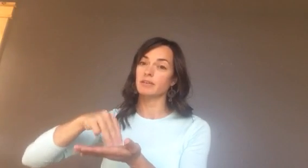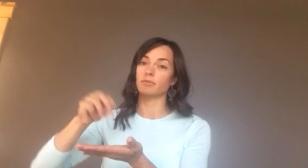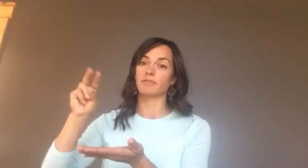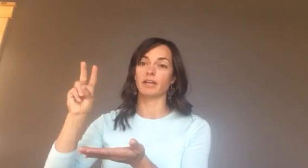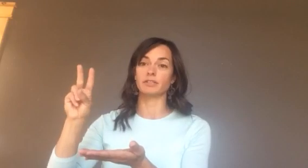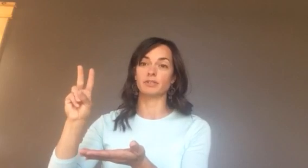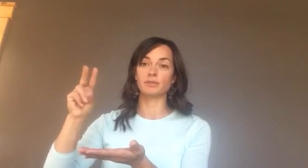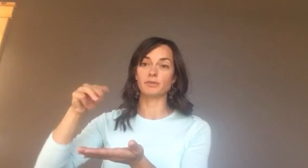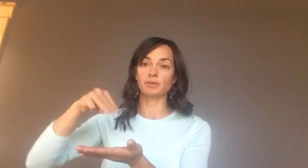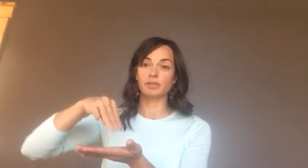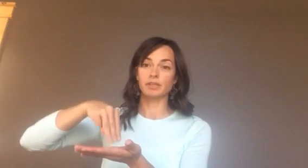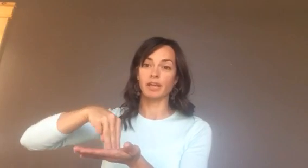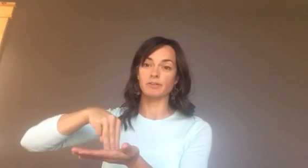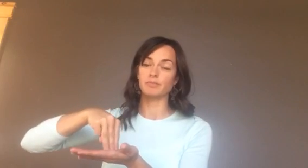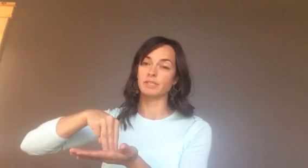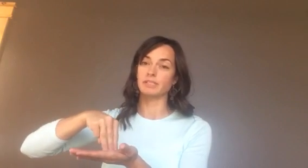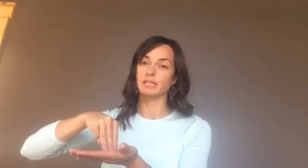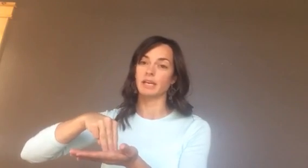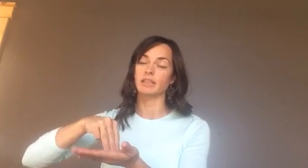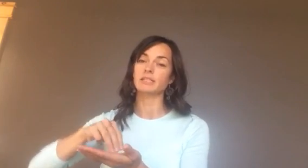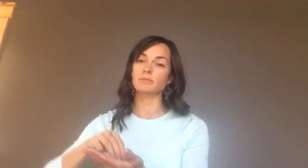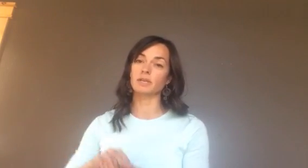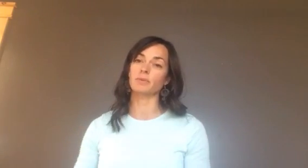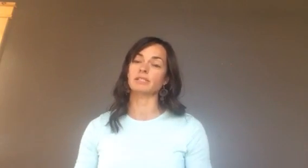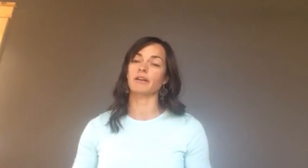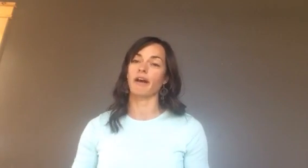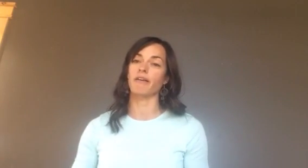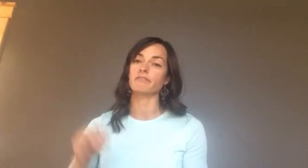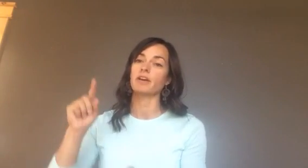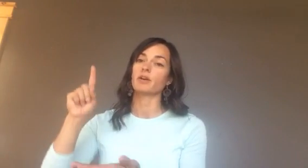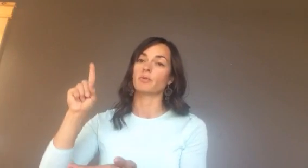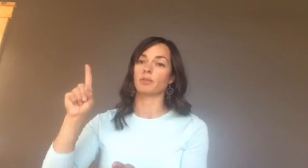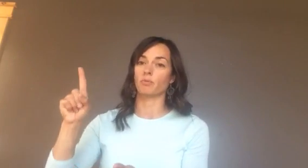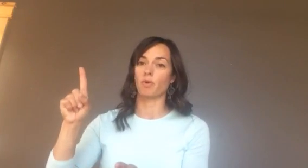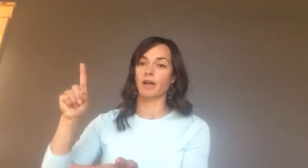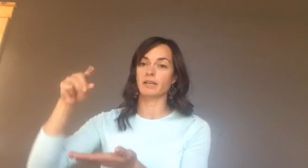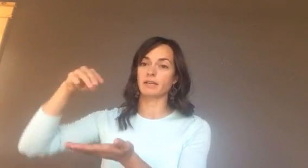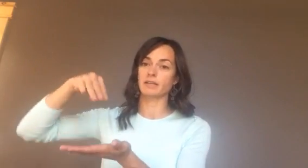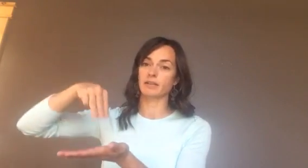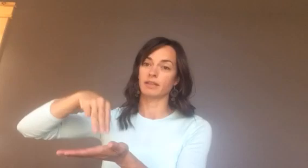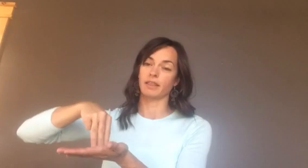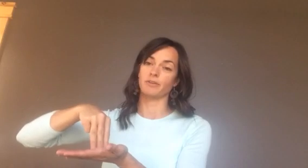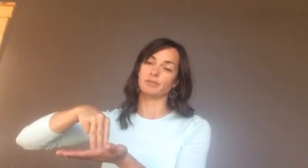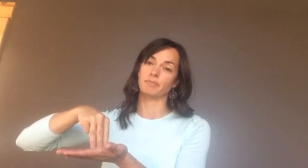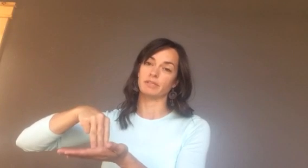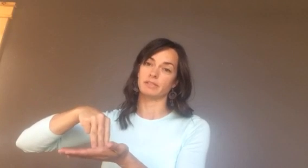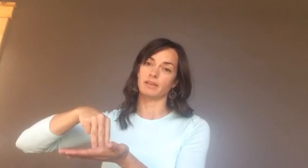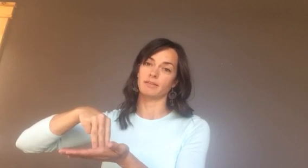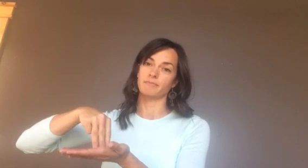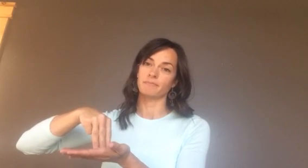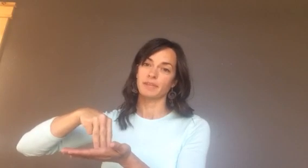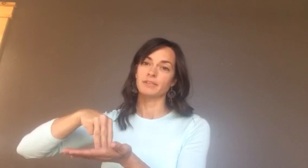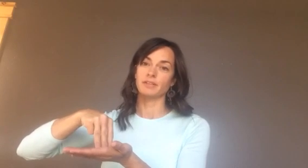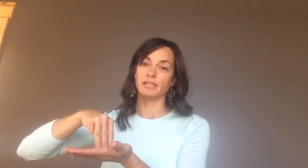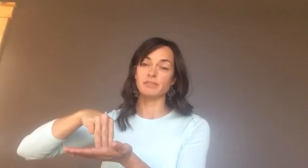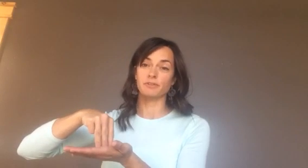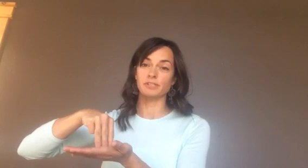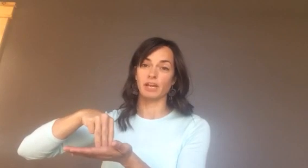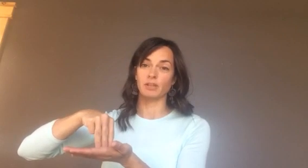we've had 2000 BC, and this week we start off with 1000 BC. So that's the first sign that we